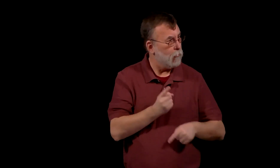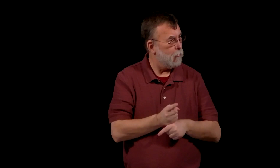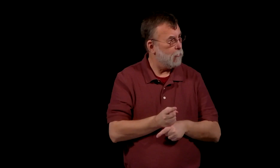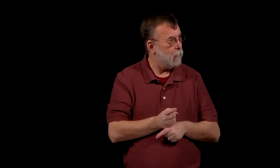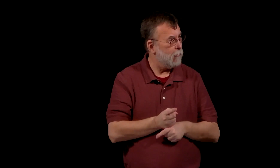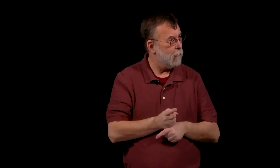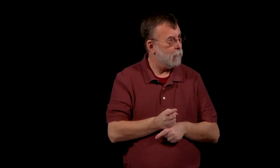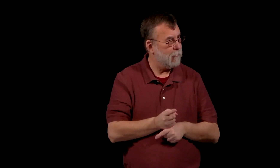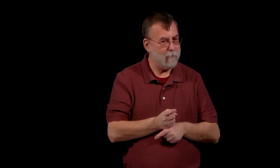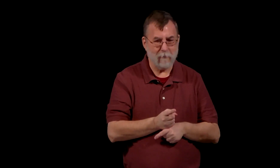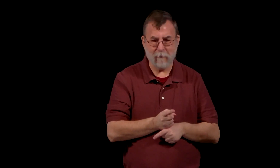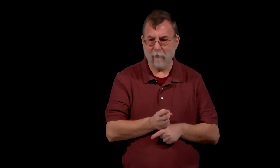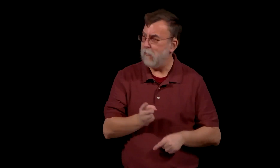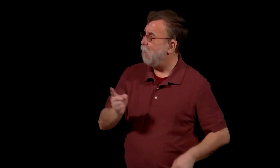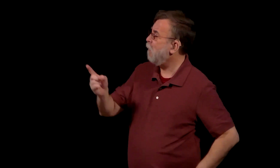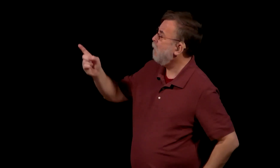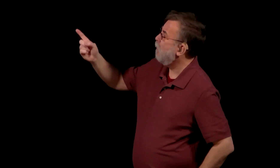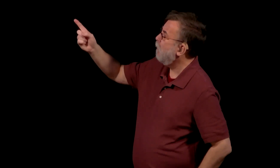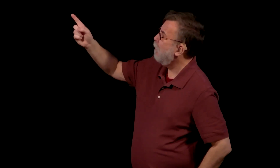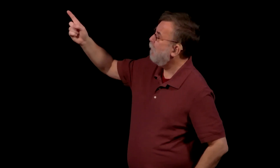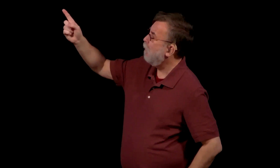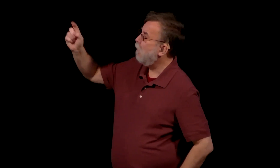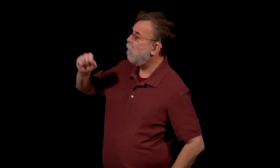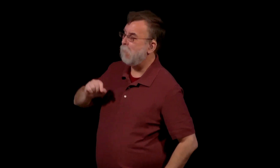each of us. God is proud of you, right?